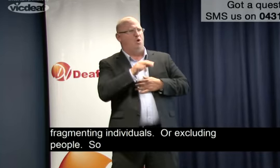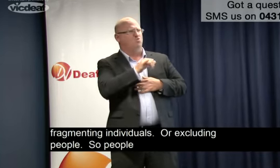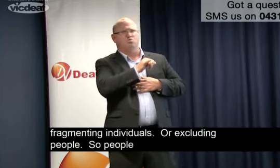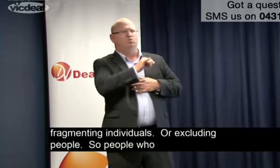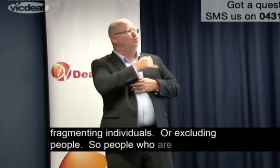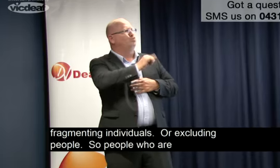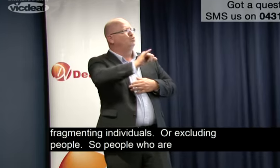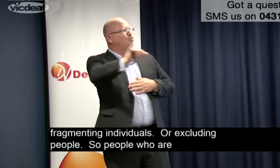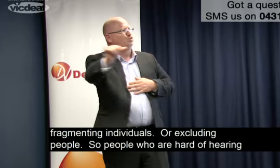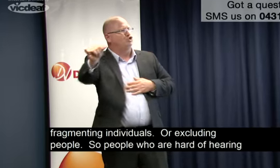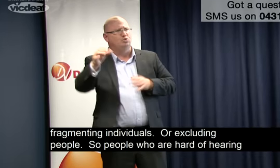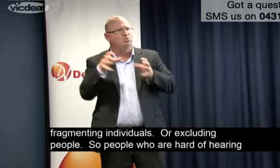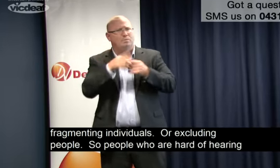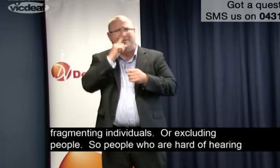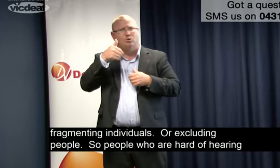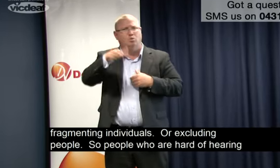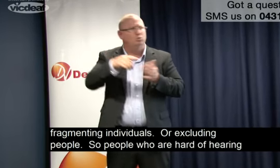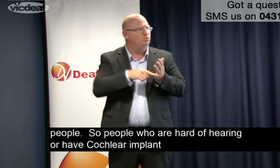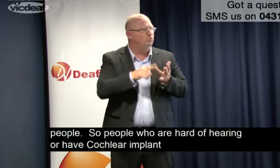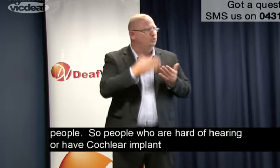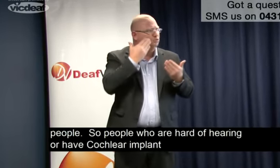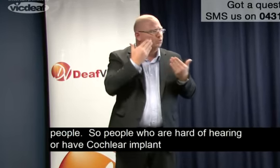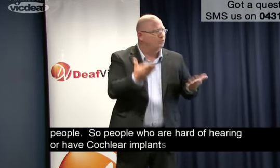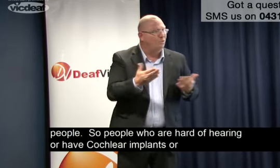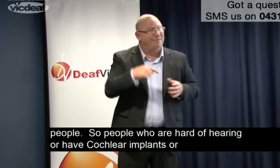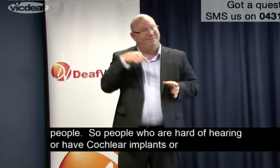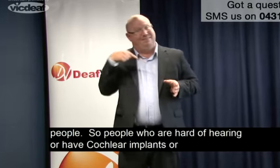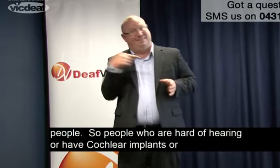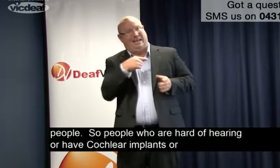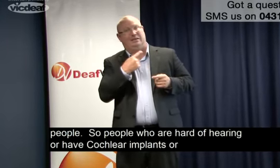language, a lot of them struggle to think, okay, which group can I partake in?